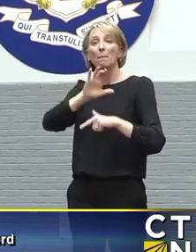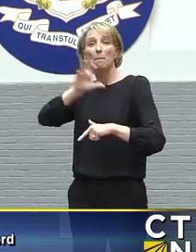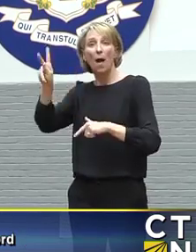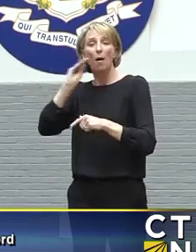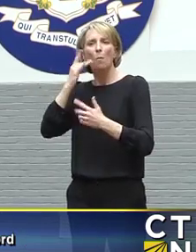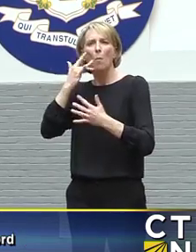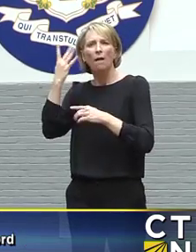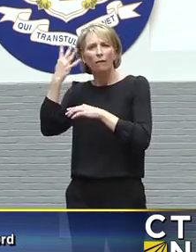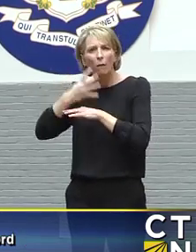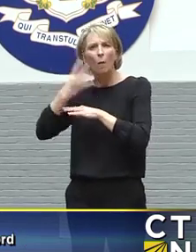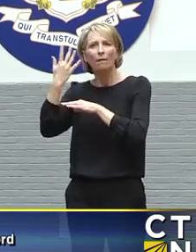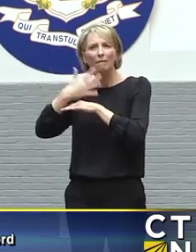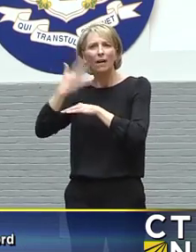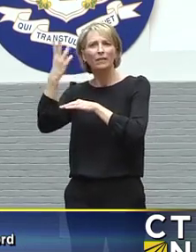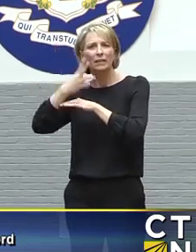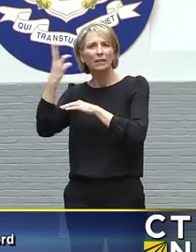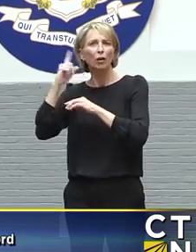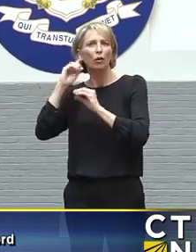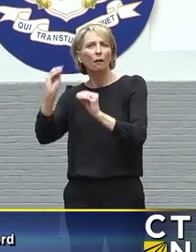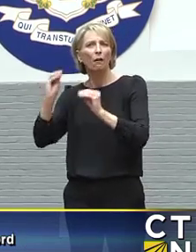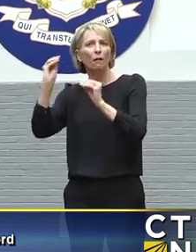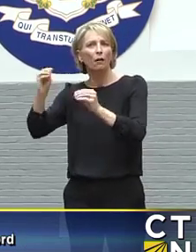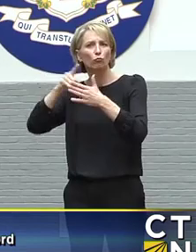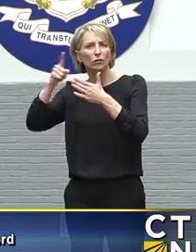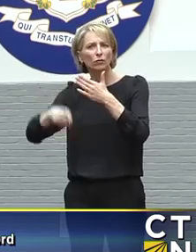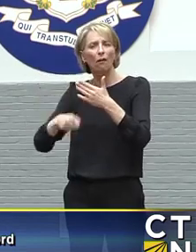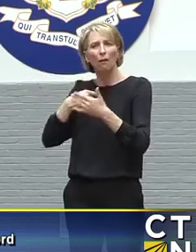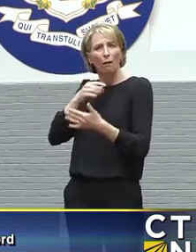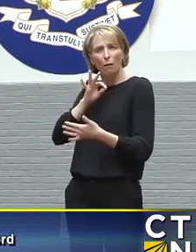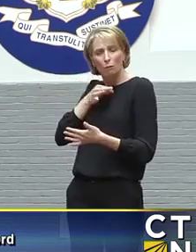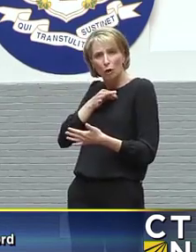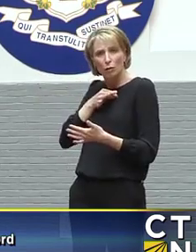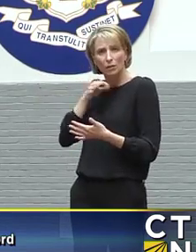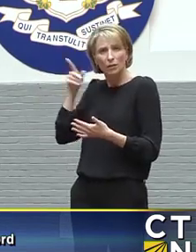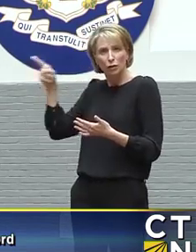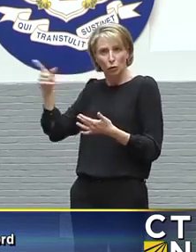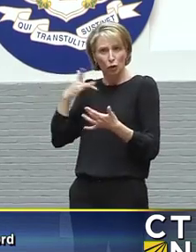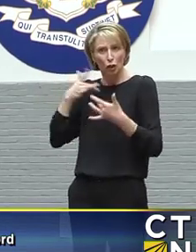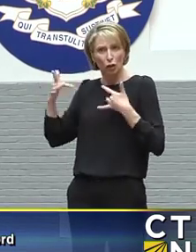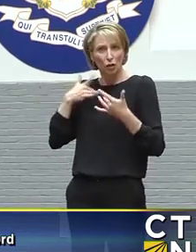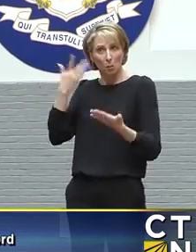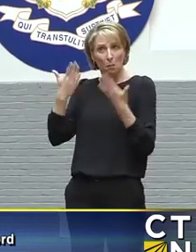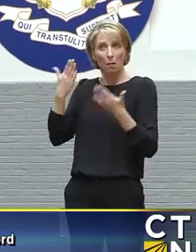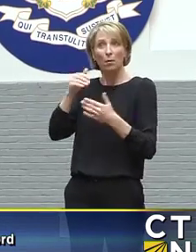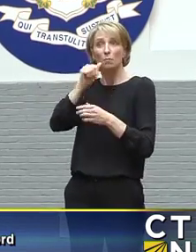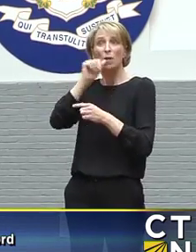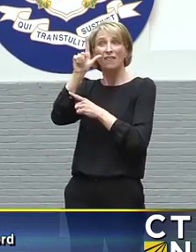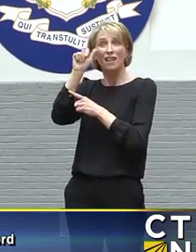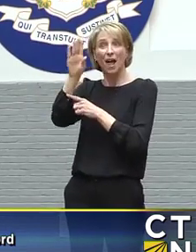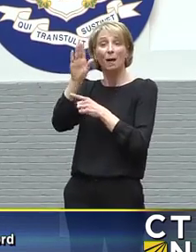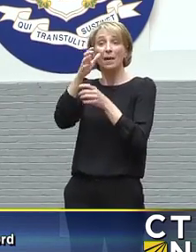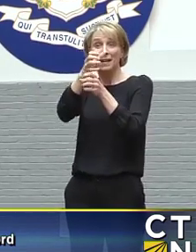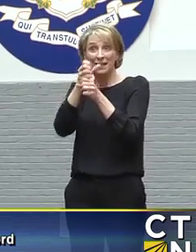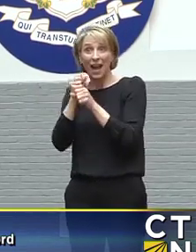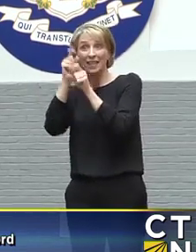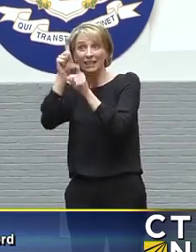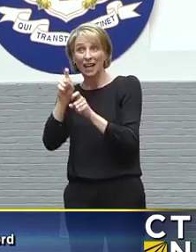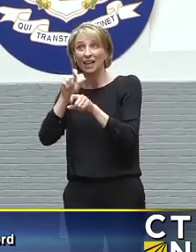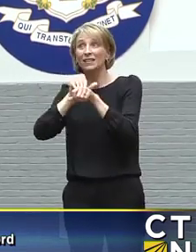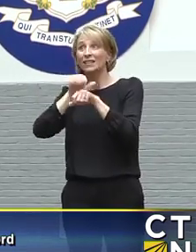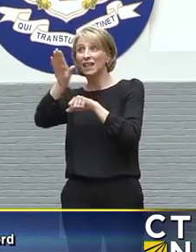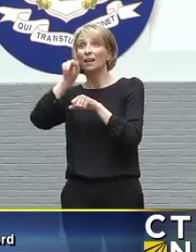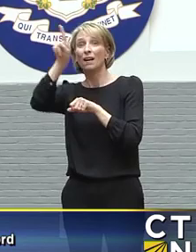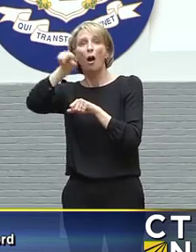days. Are you concerned about that at all? Some of these private labs are sending the results out of state, literally, and it comes back,